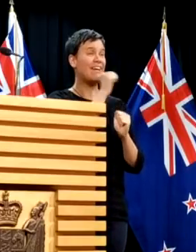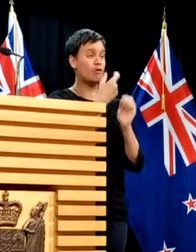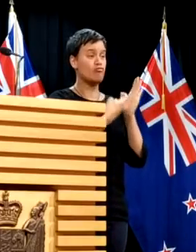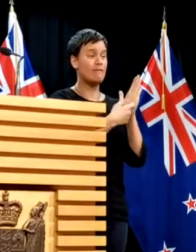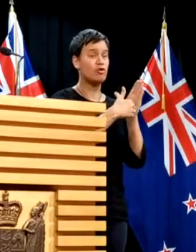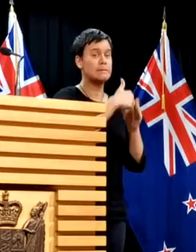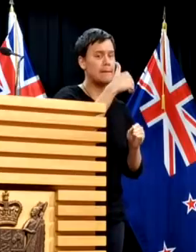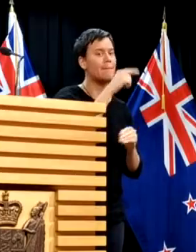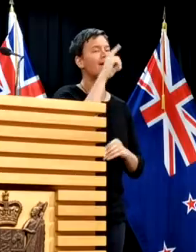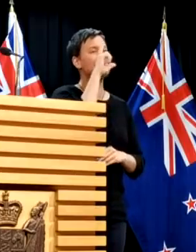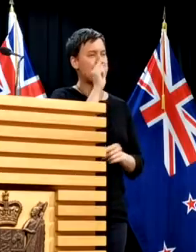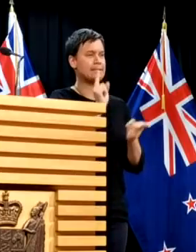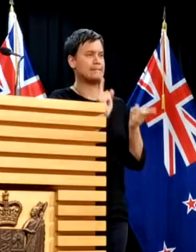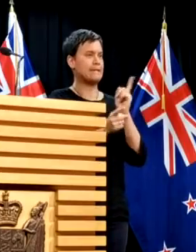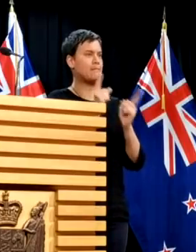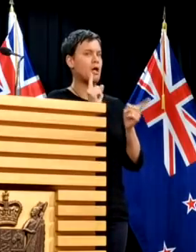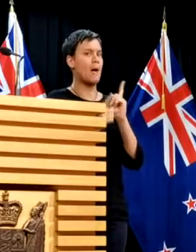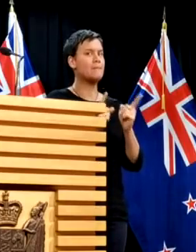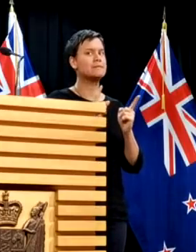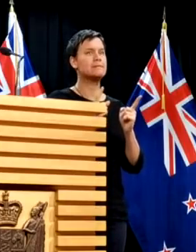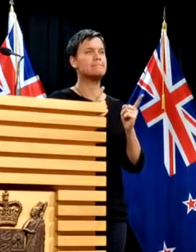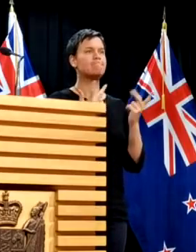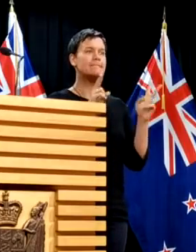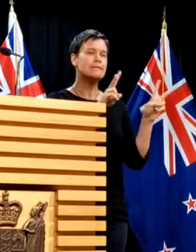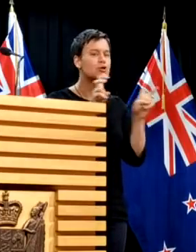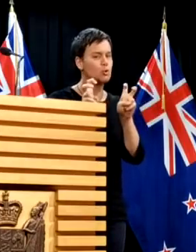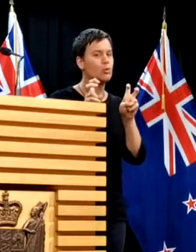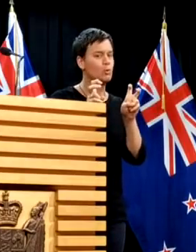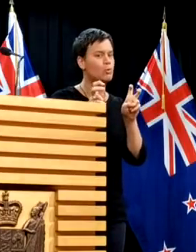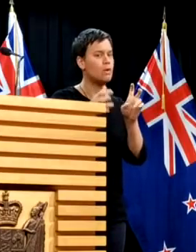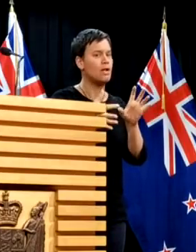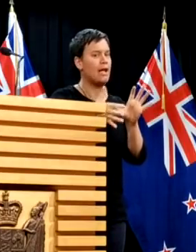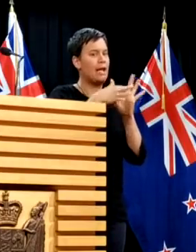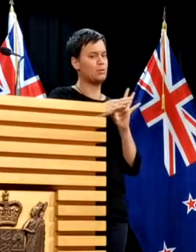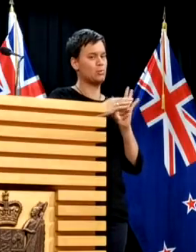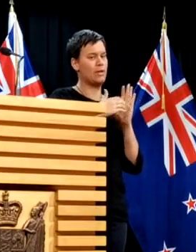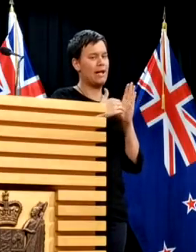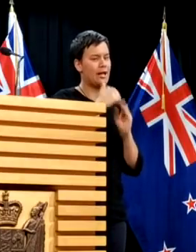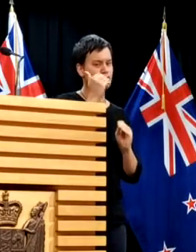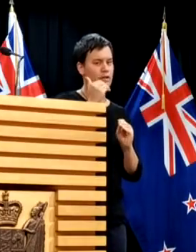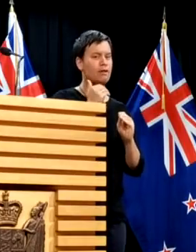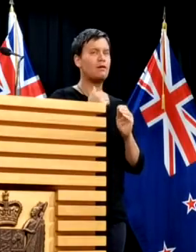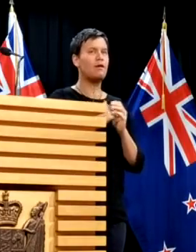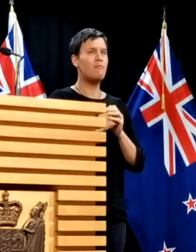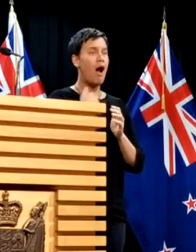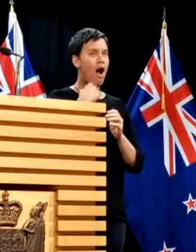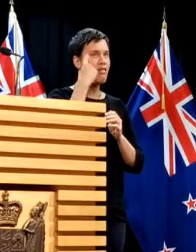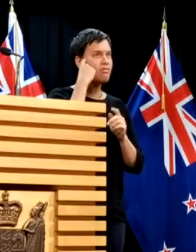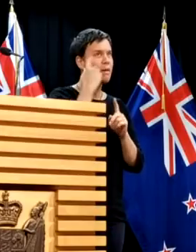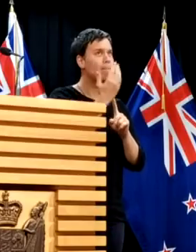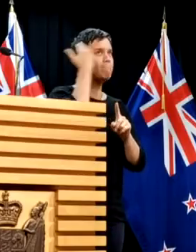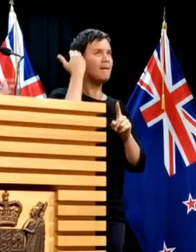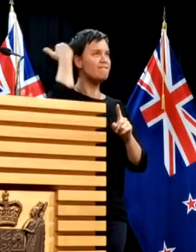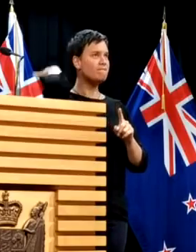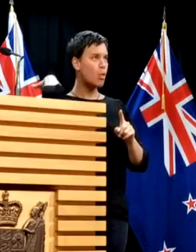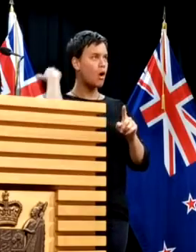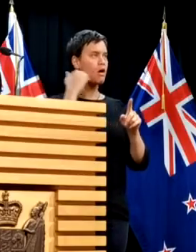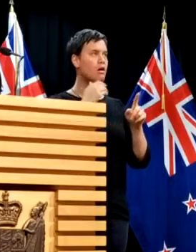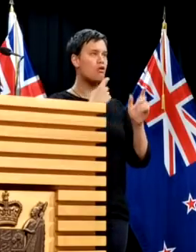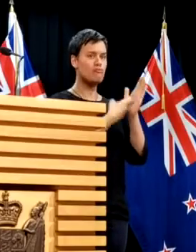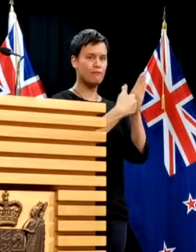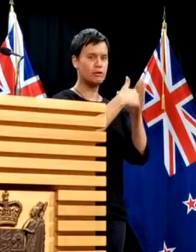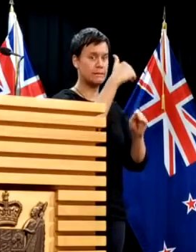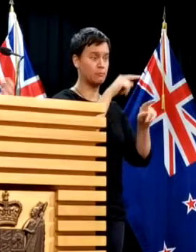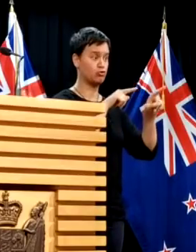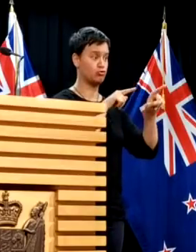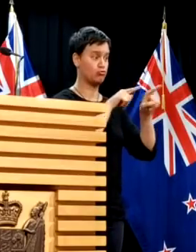has obviously, prior to MMP, been tested twice, to the best of my recollection, and failed. That's something that I would